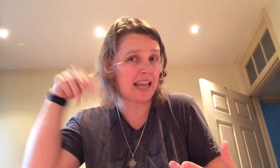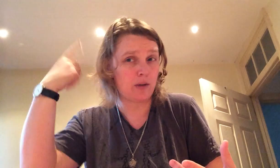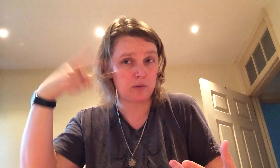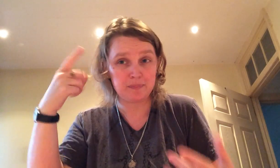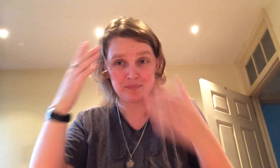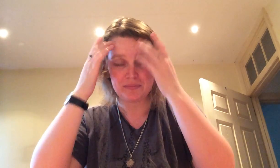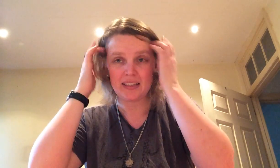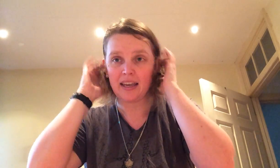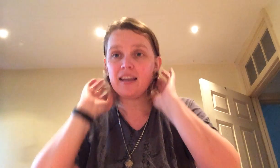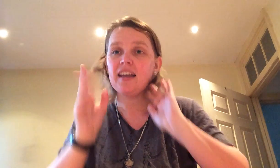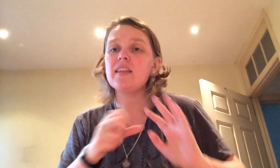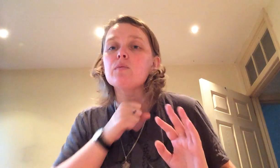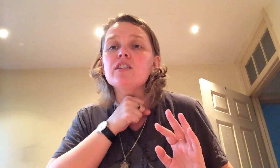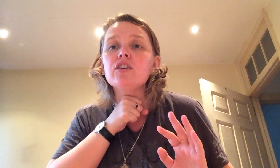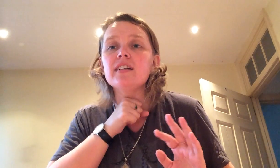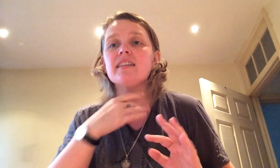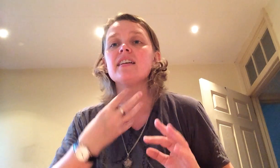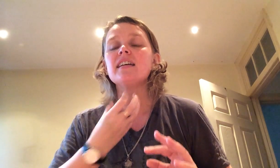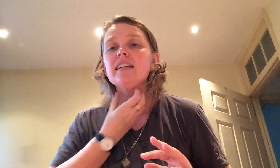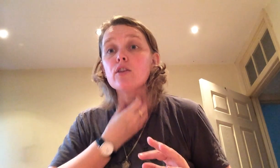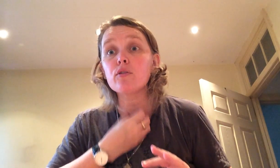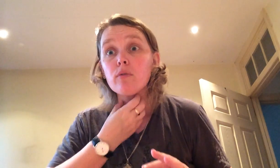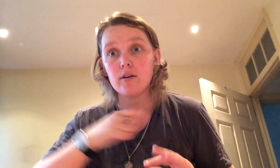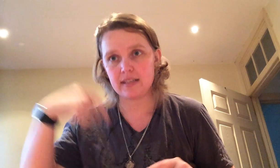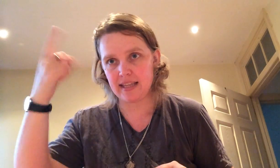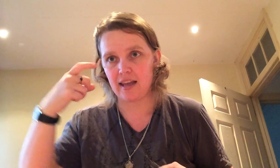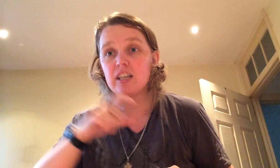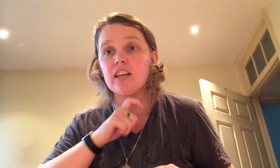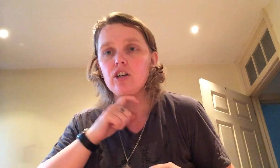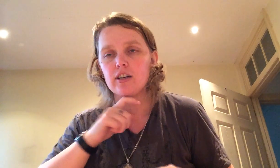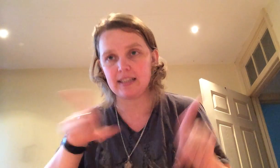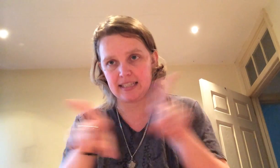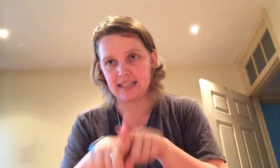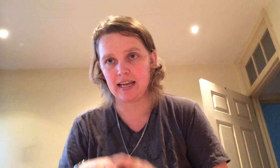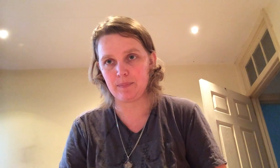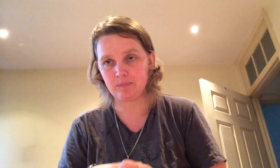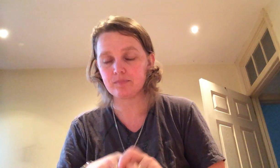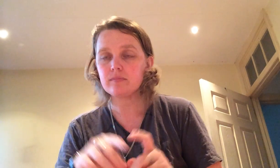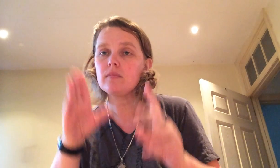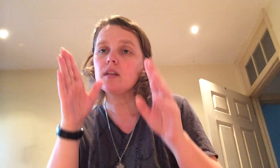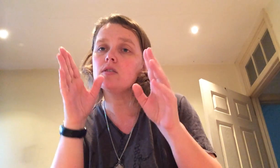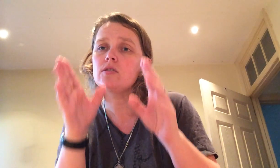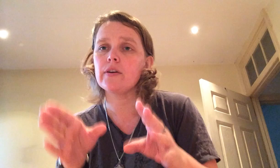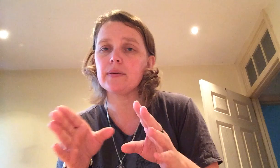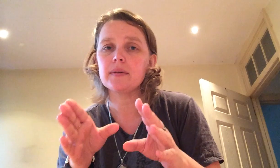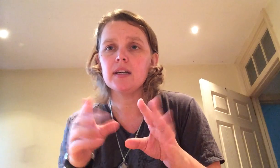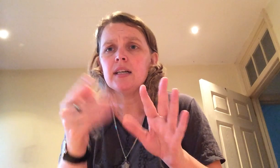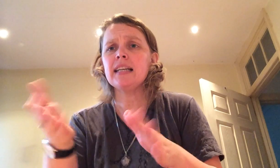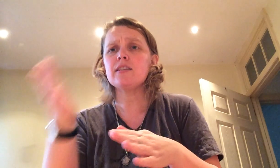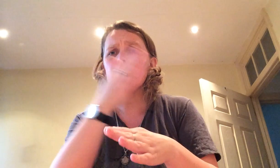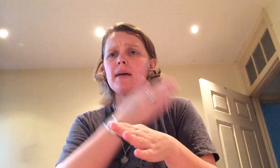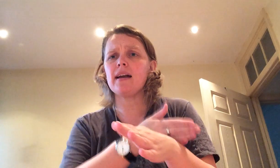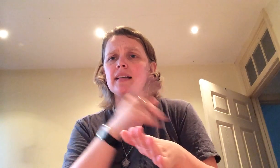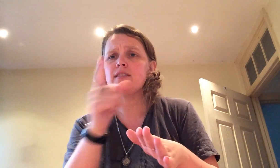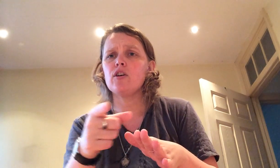sound. Okay, and that's why g is a throat sound, and k is the same. So let's go back. Let's go